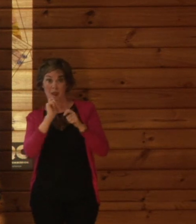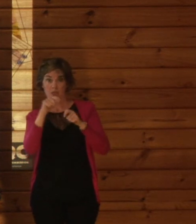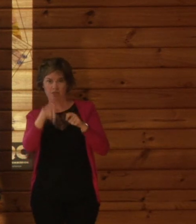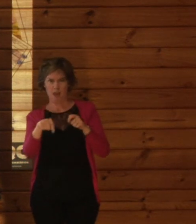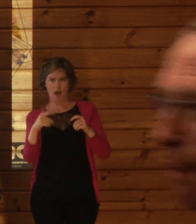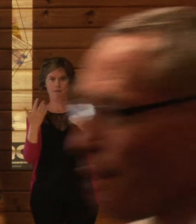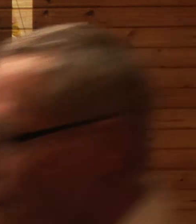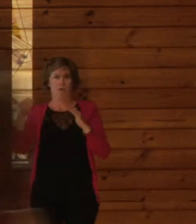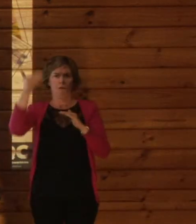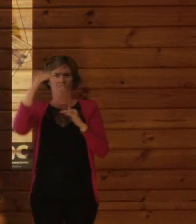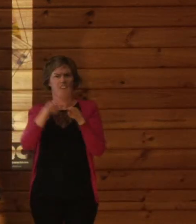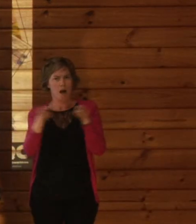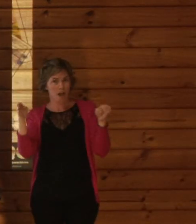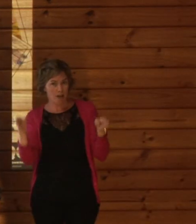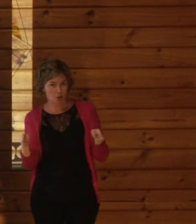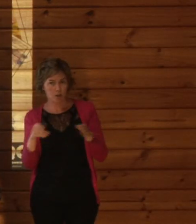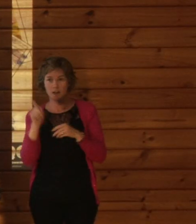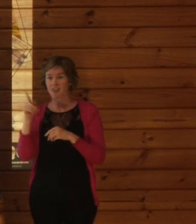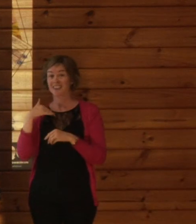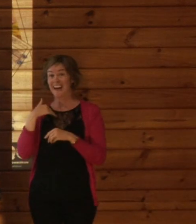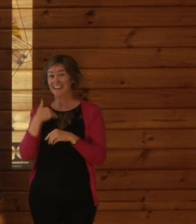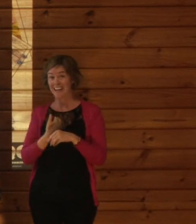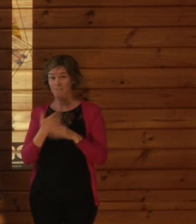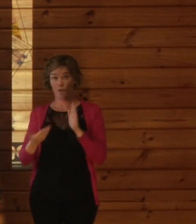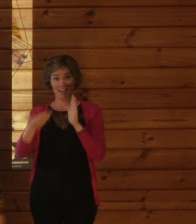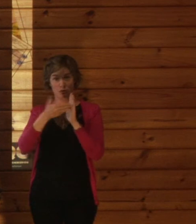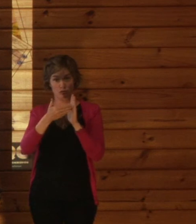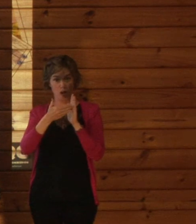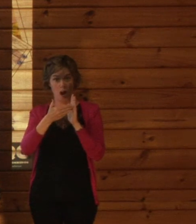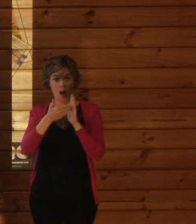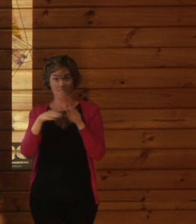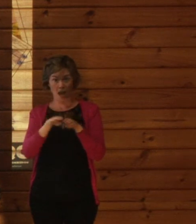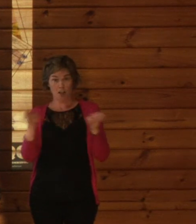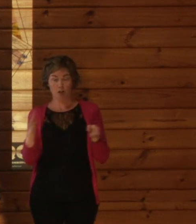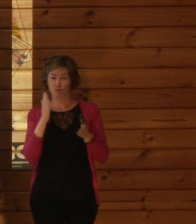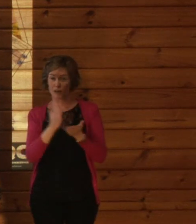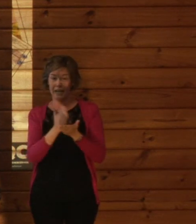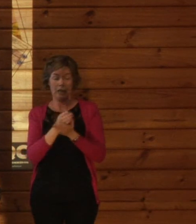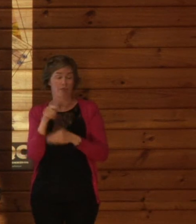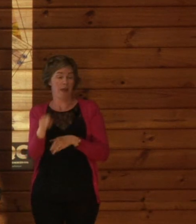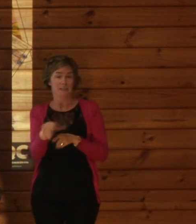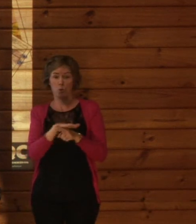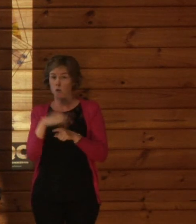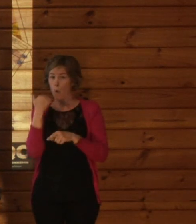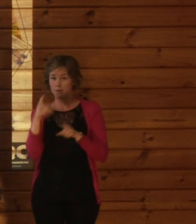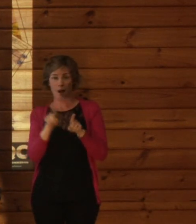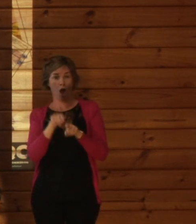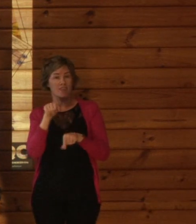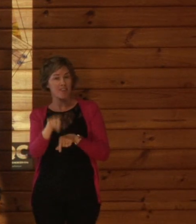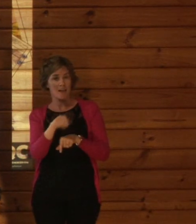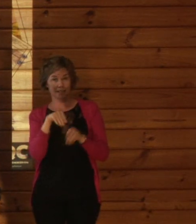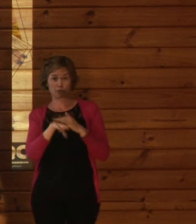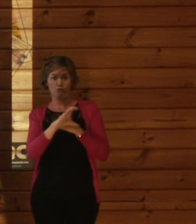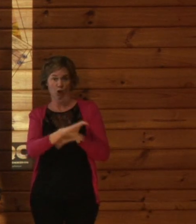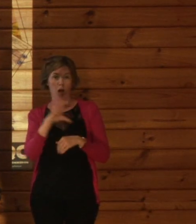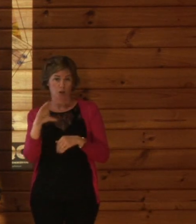to the conditions that have always been under Christchurch, and only a small part of that needed for foundations is the extra that's occurred because